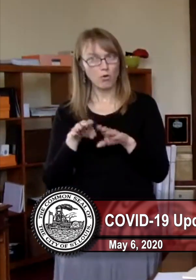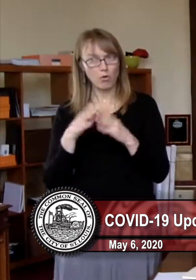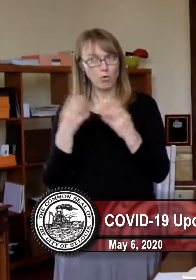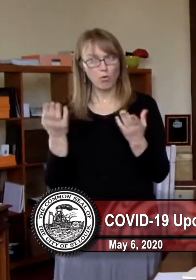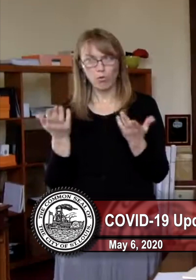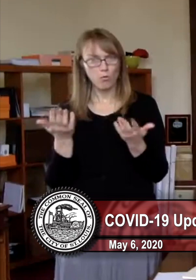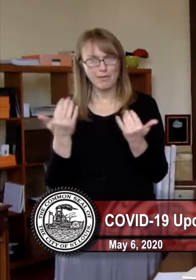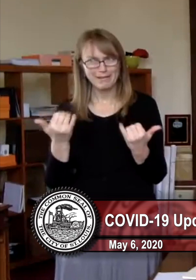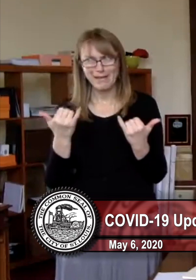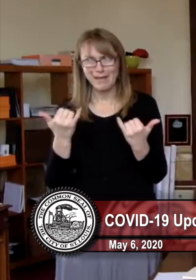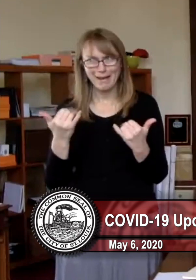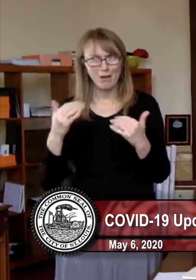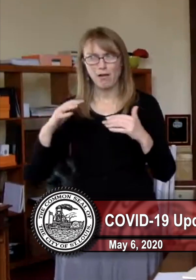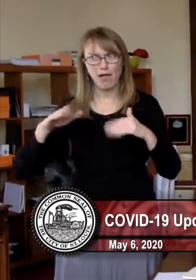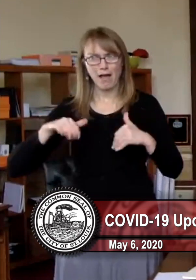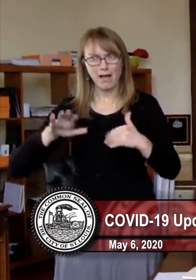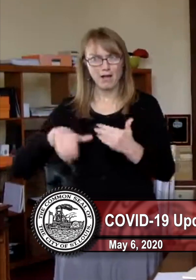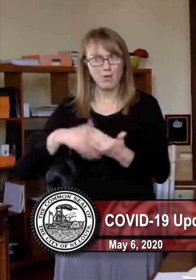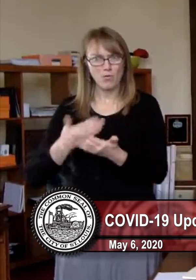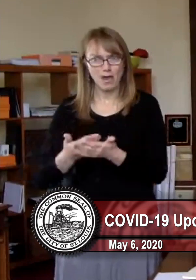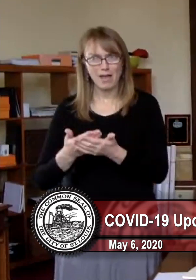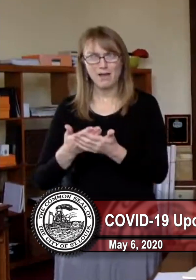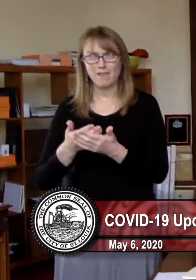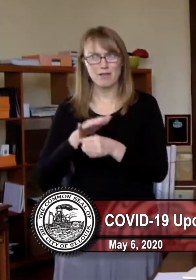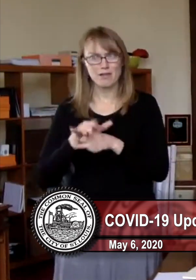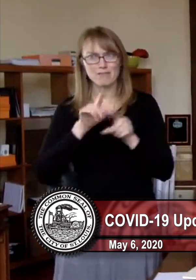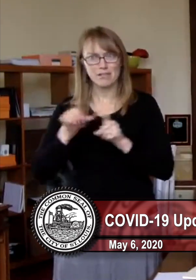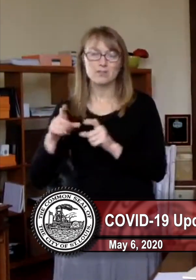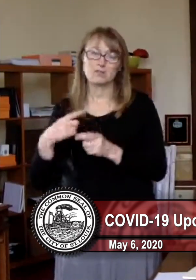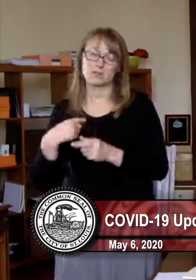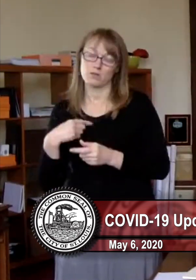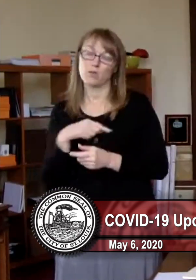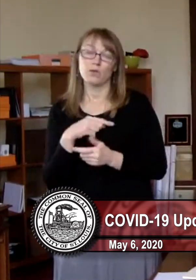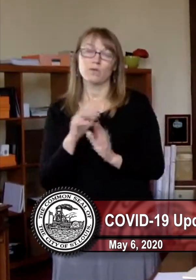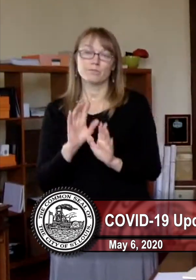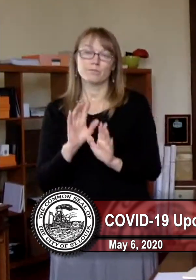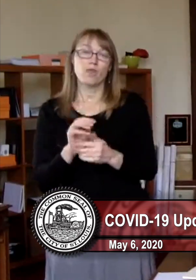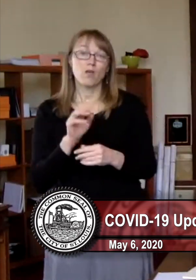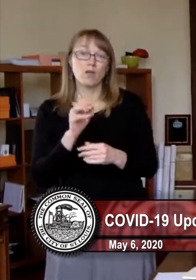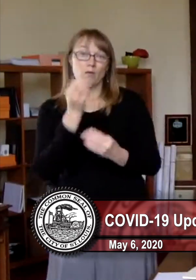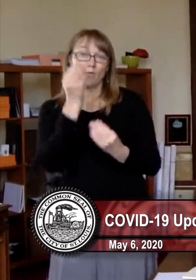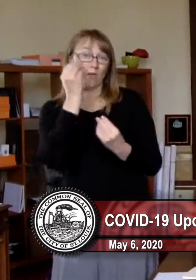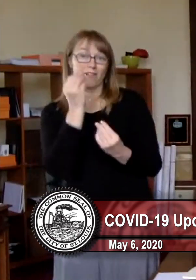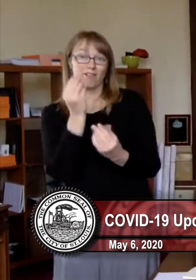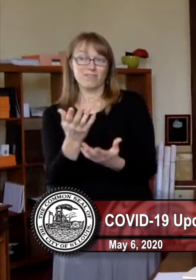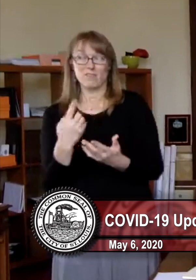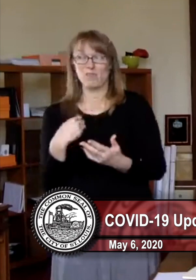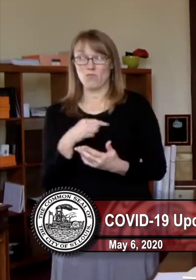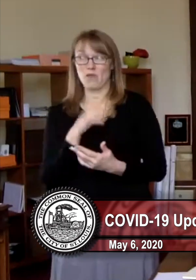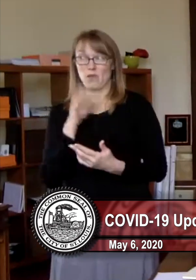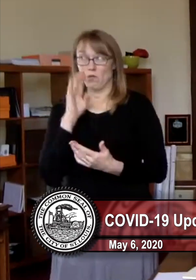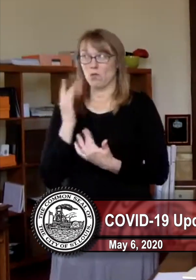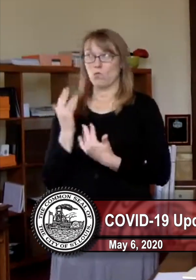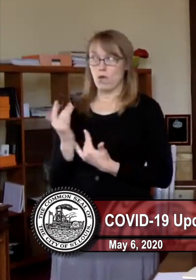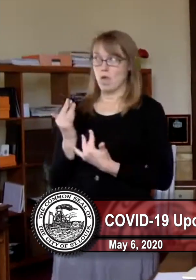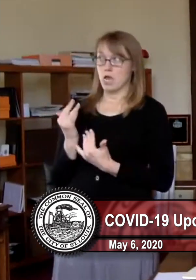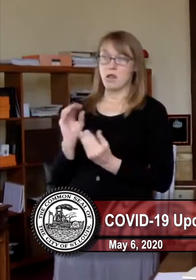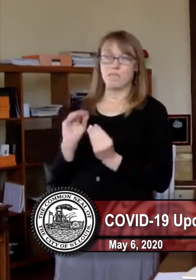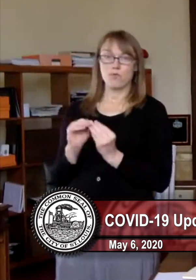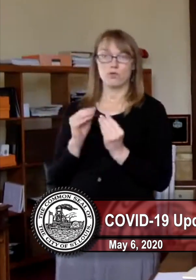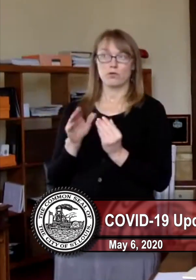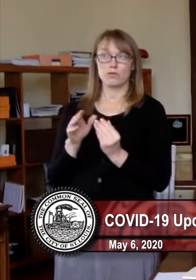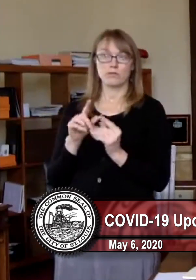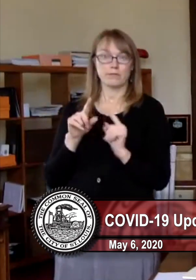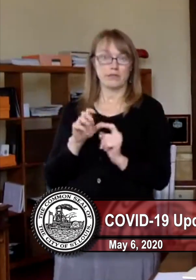tests, James, for this year until there's a vaccine. We're going to be likely waiting for it.